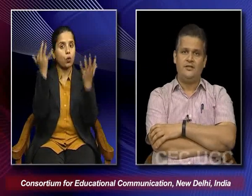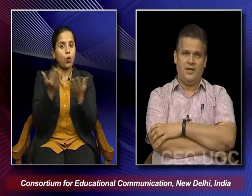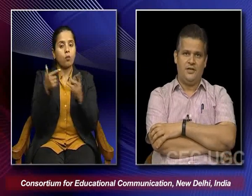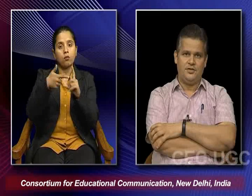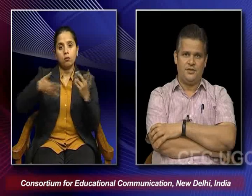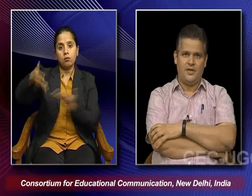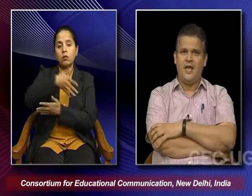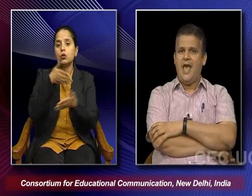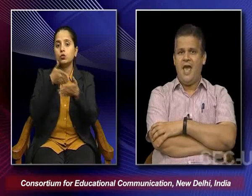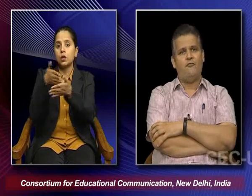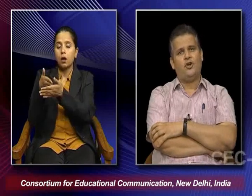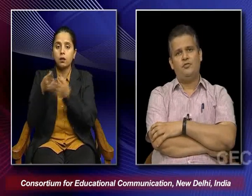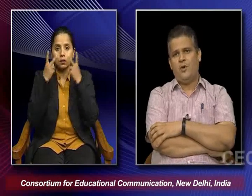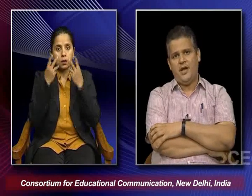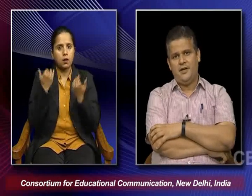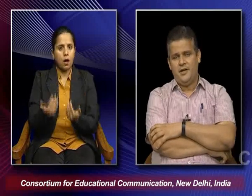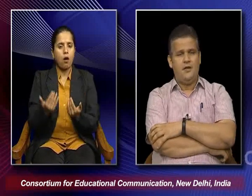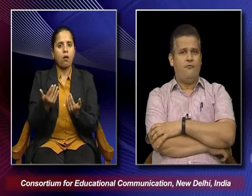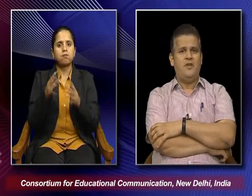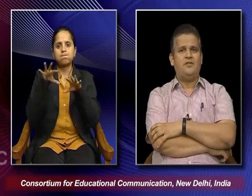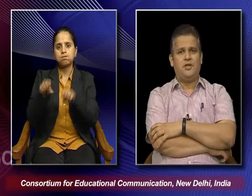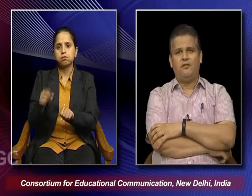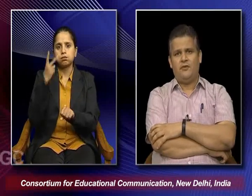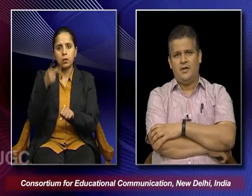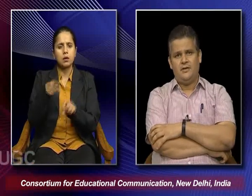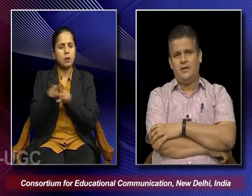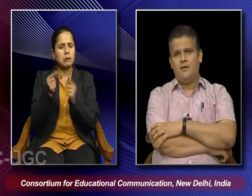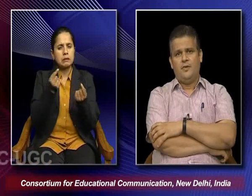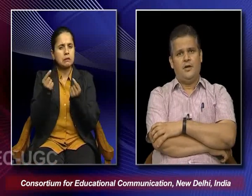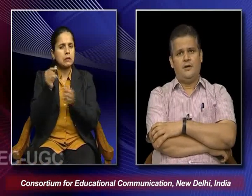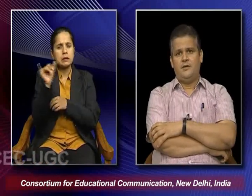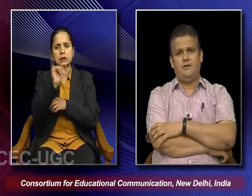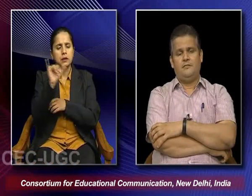environmental challenges have occupied very significant